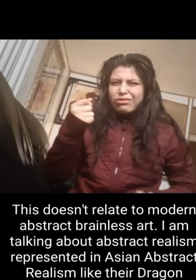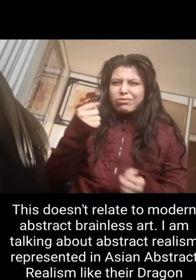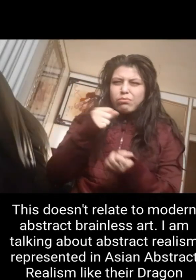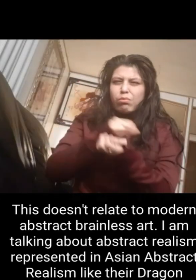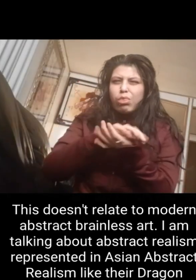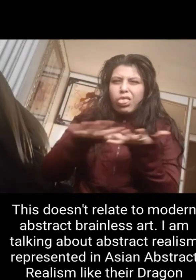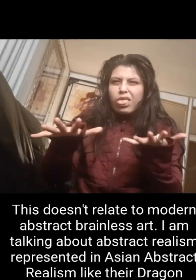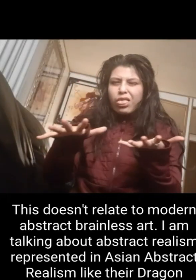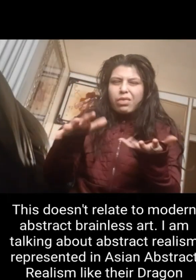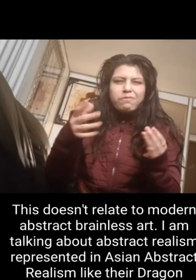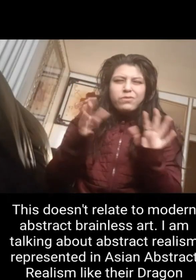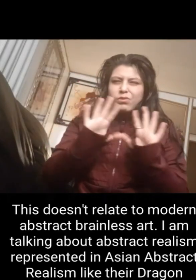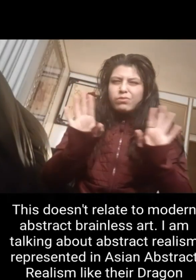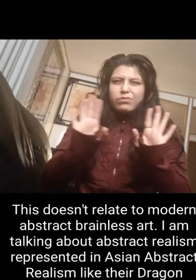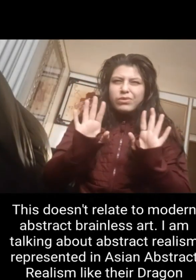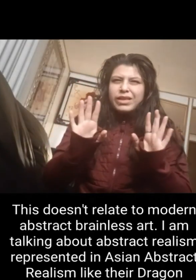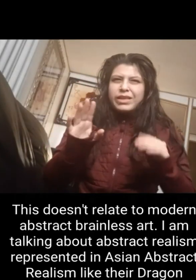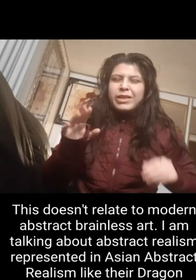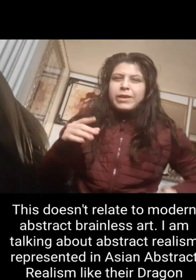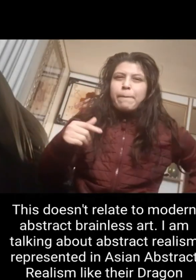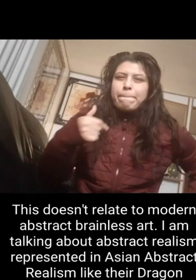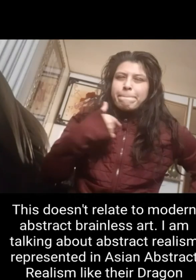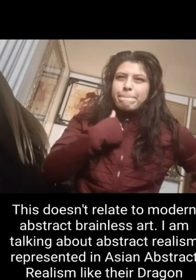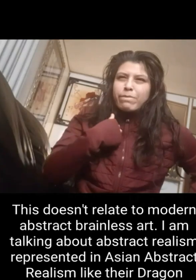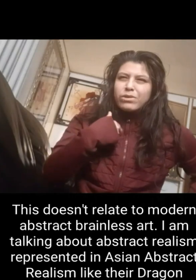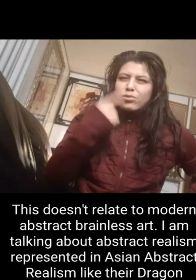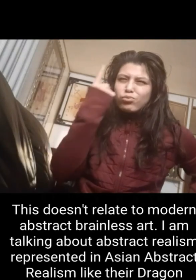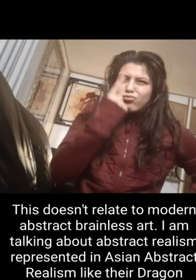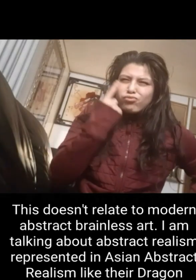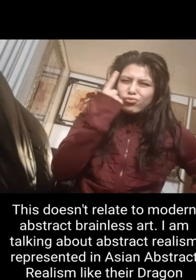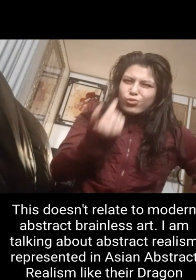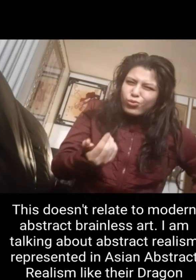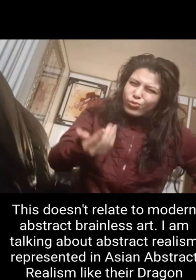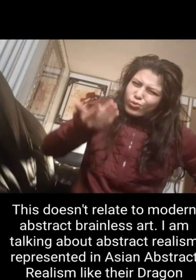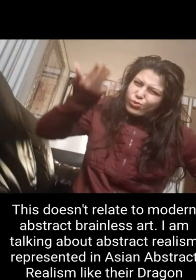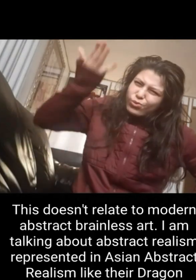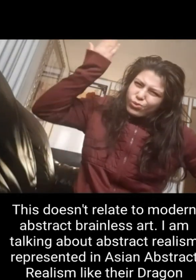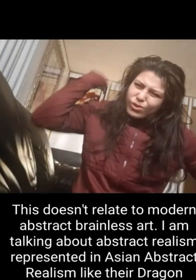art, now this becomes philosophical.